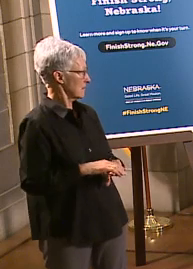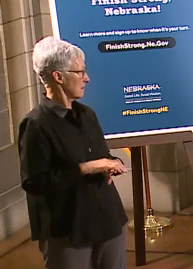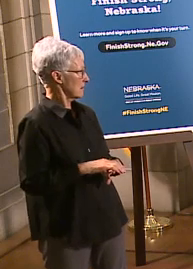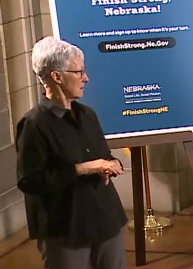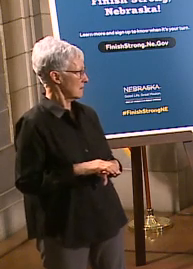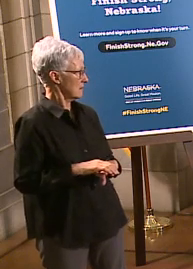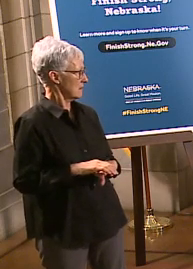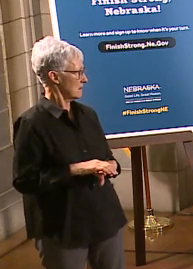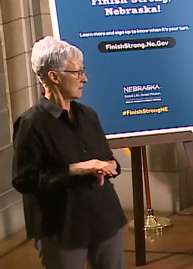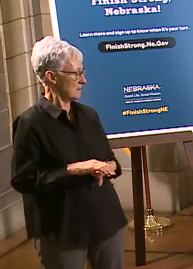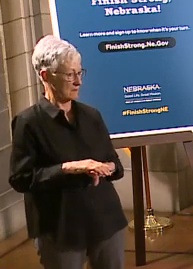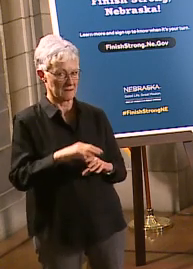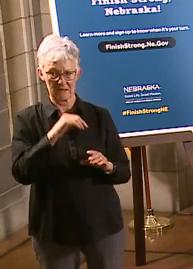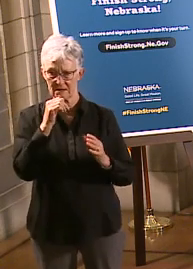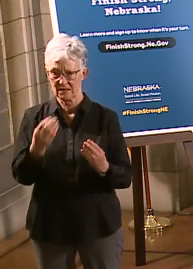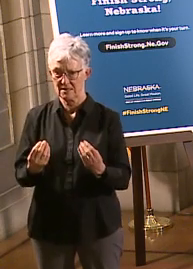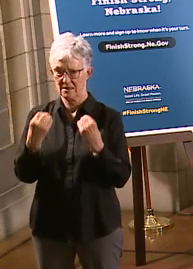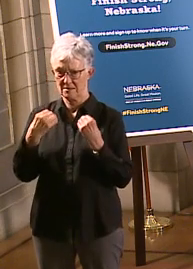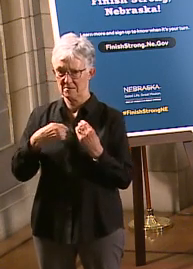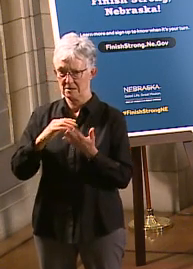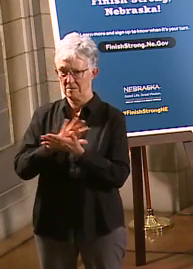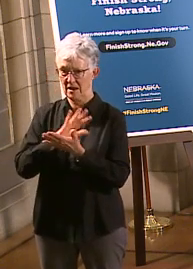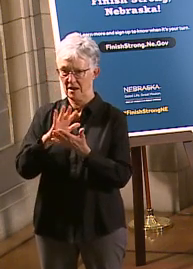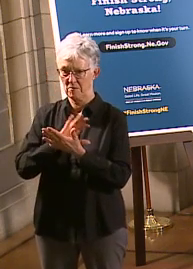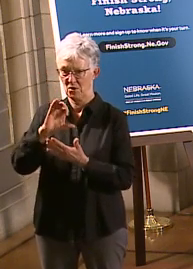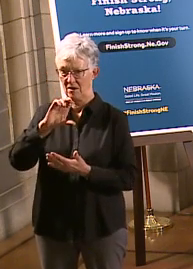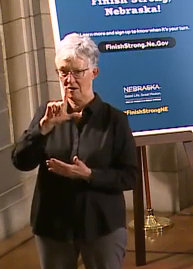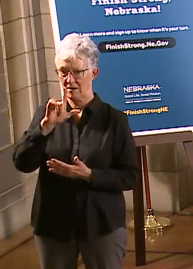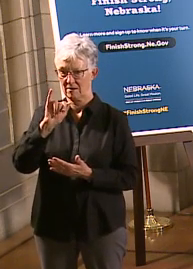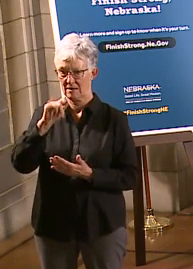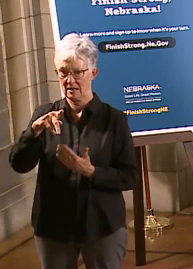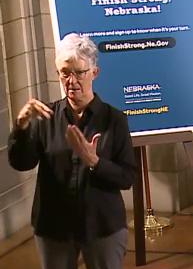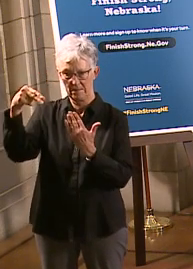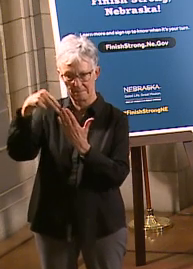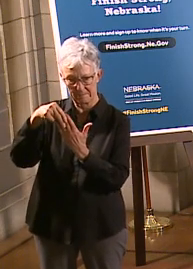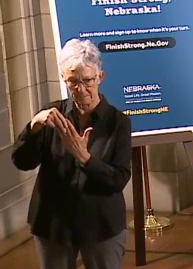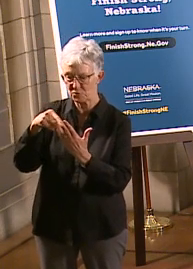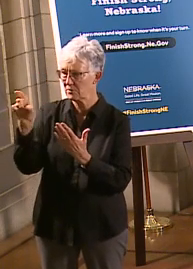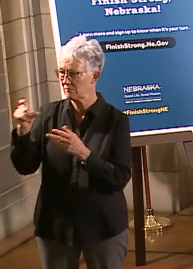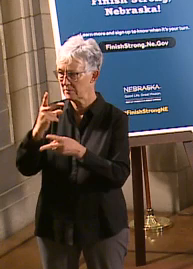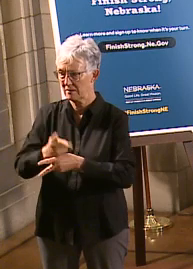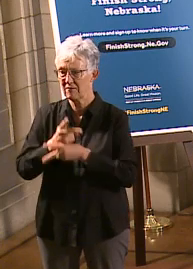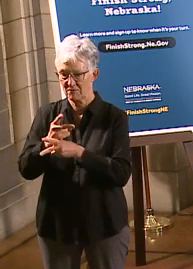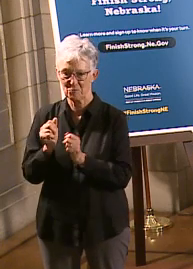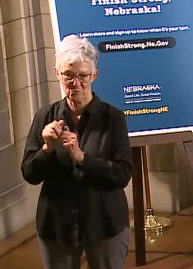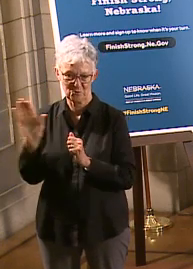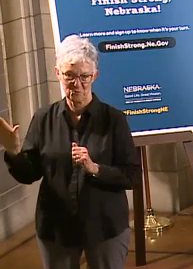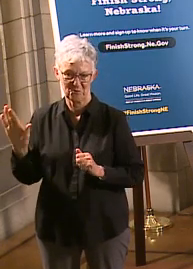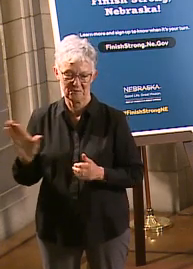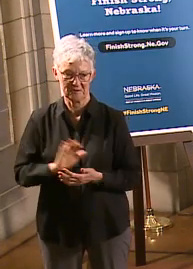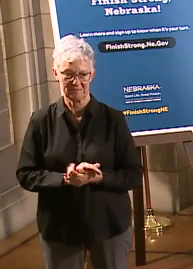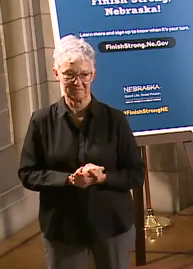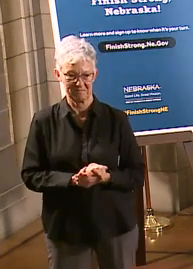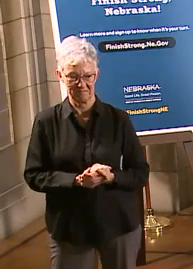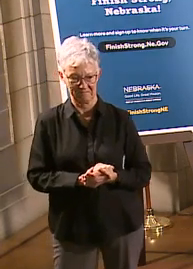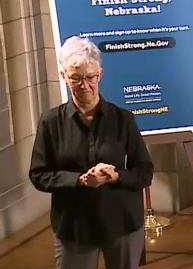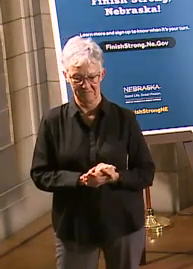me the paper clip to hold yours together. Just so you know, we have to be a little bit more careful with this one.